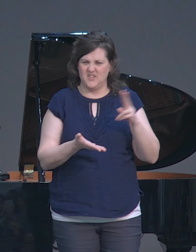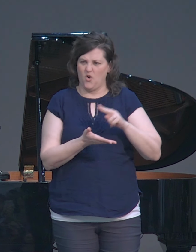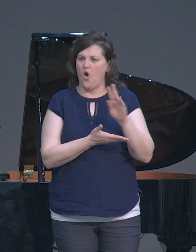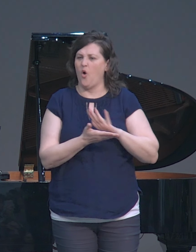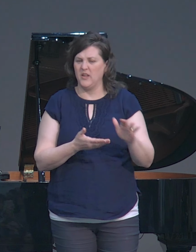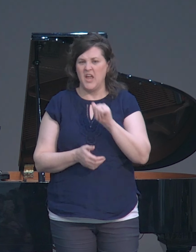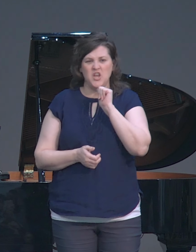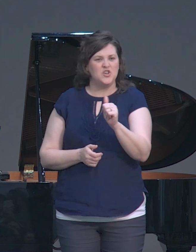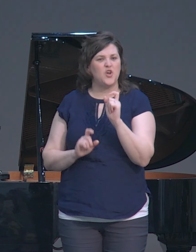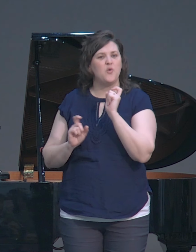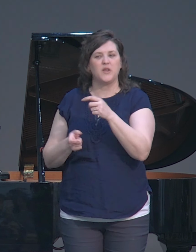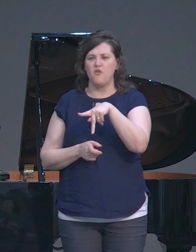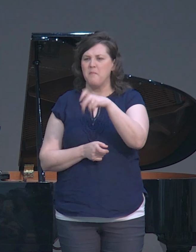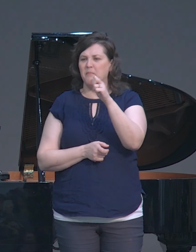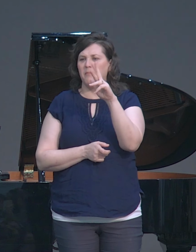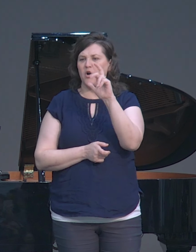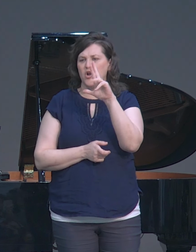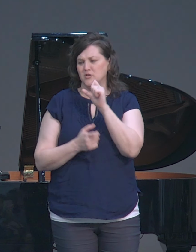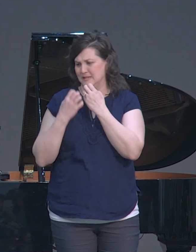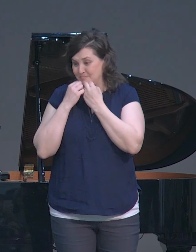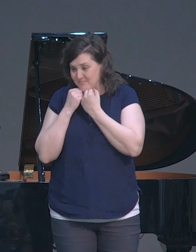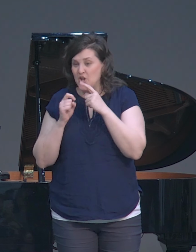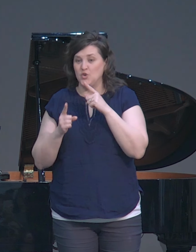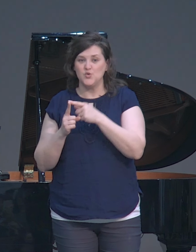trample them underfoot and turn to attack you.